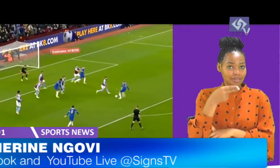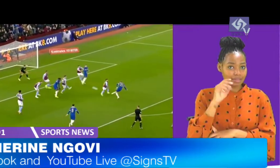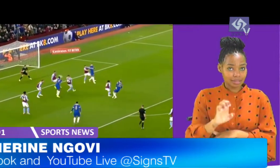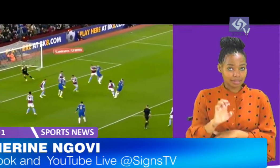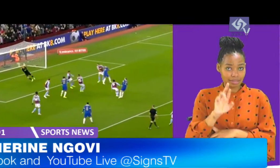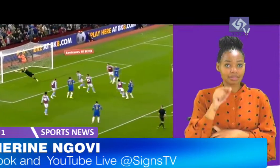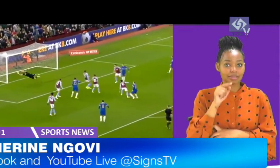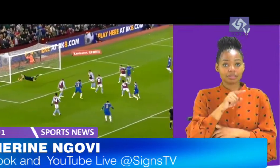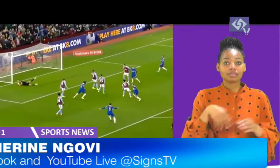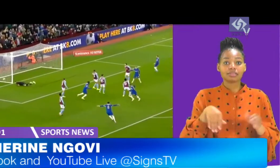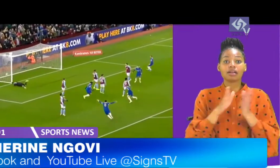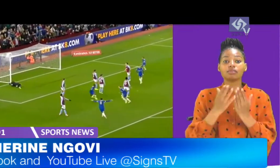Goals from Gala,